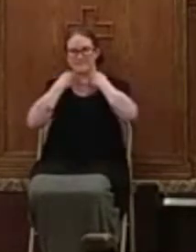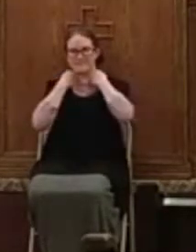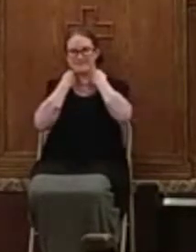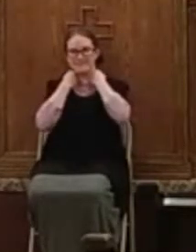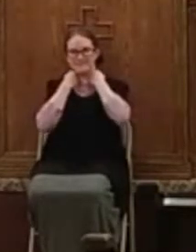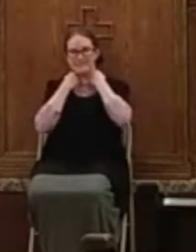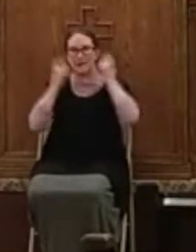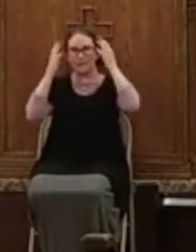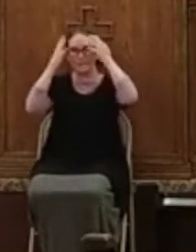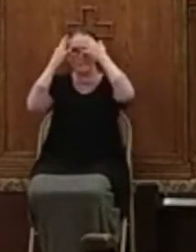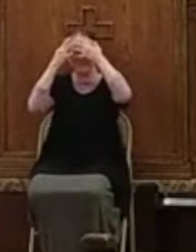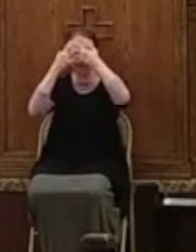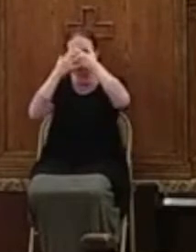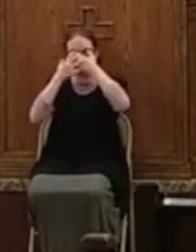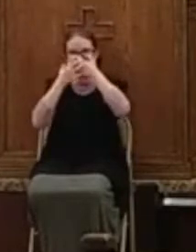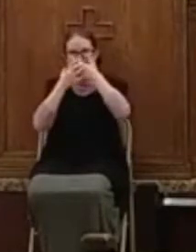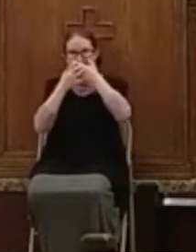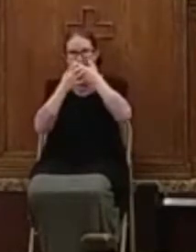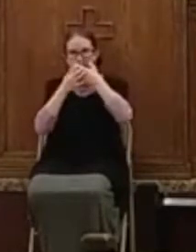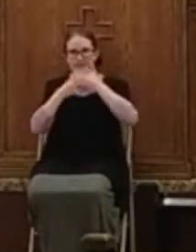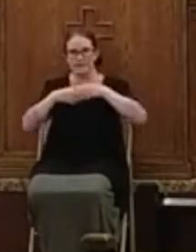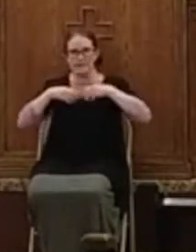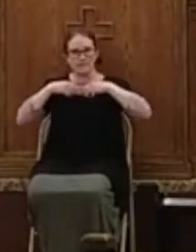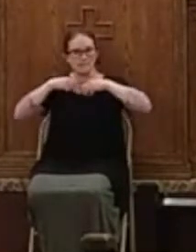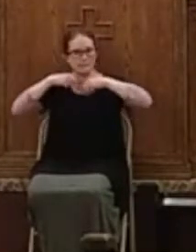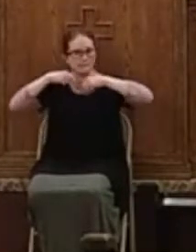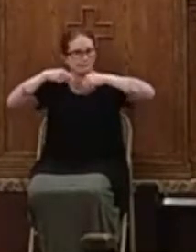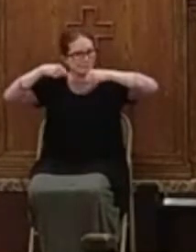Put me in a mask. Put a cape on